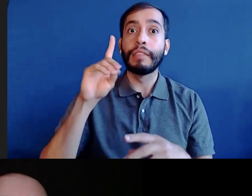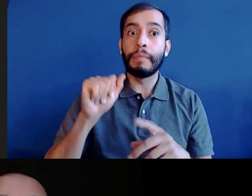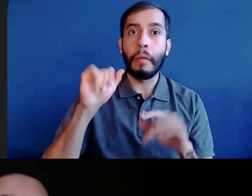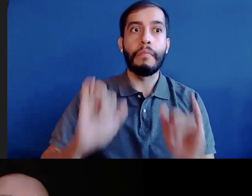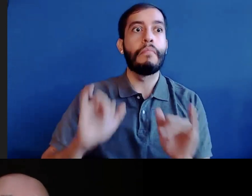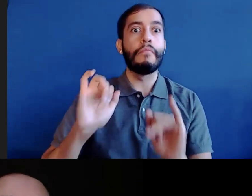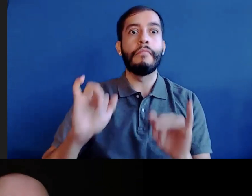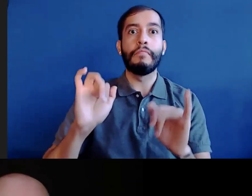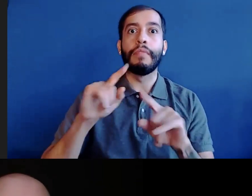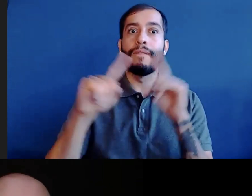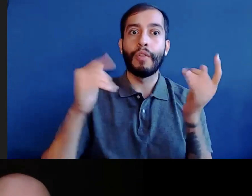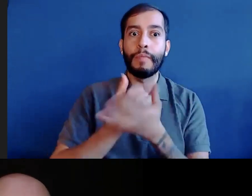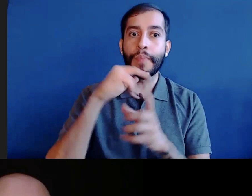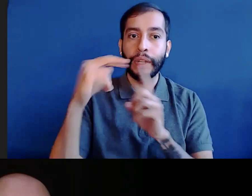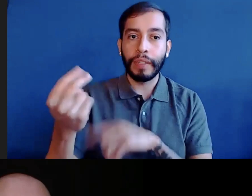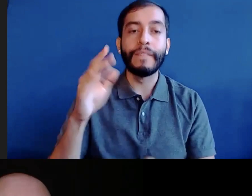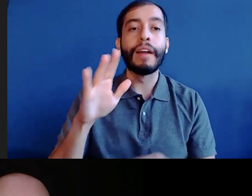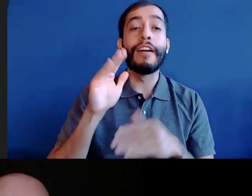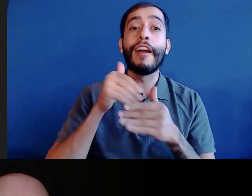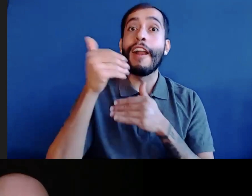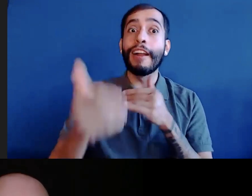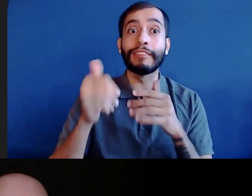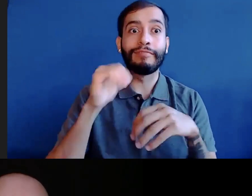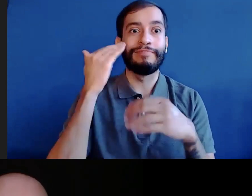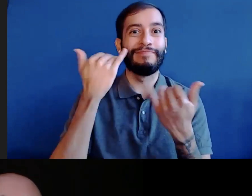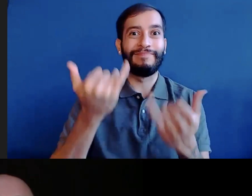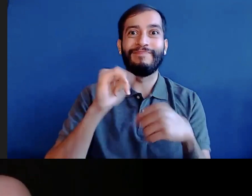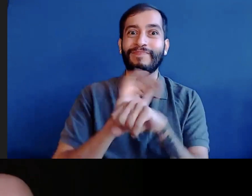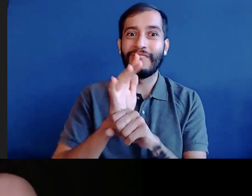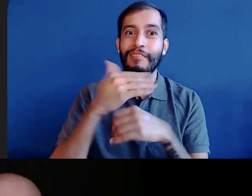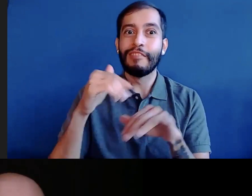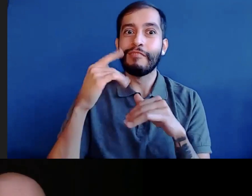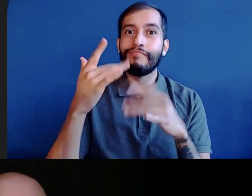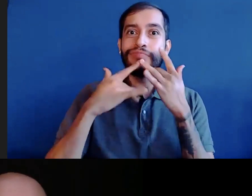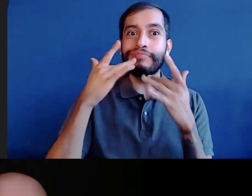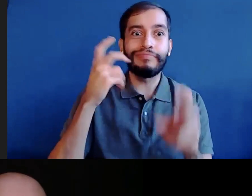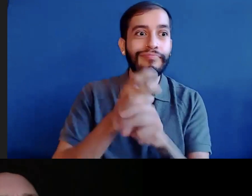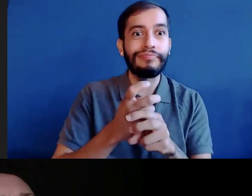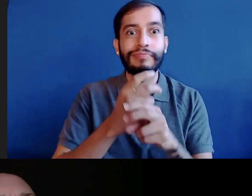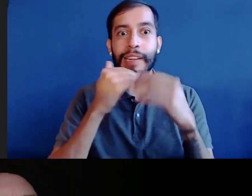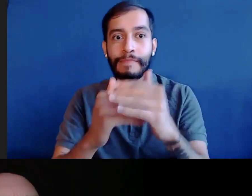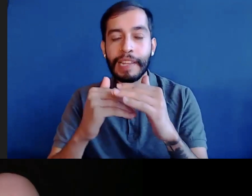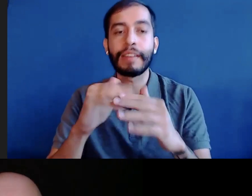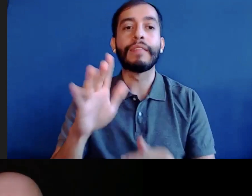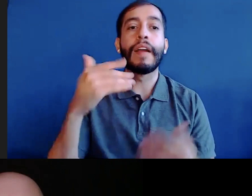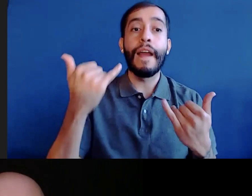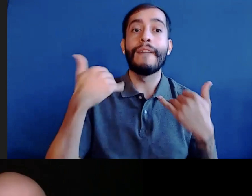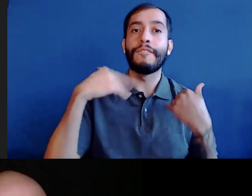it's scrambling around for work really. So I've just got a radio show coming out. So where a radio play,